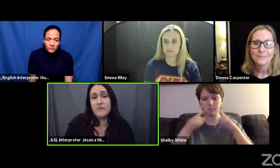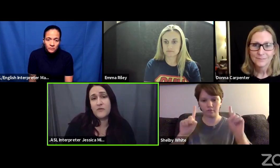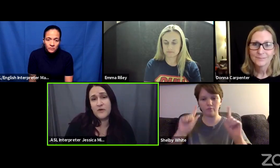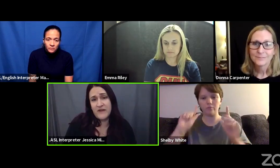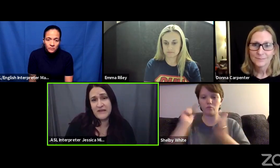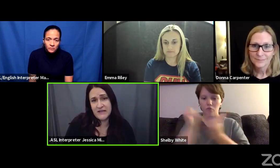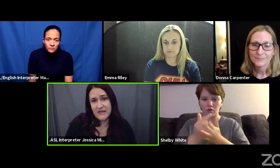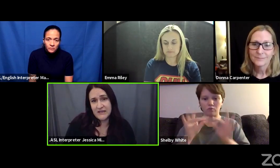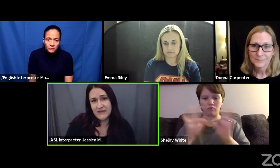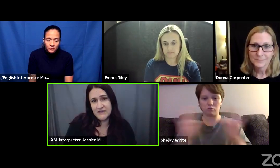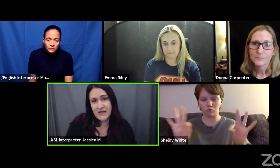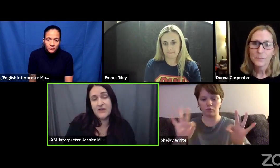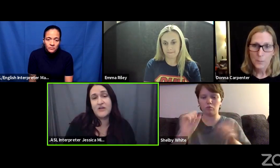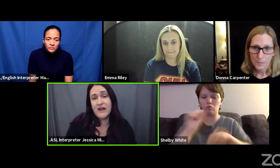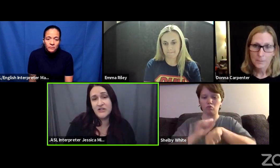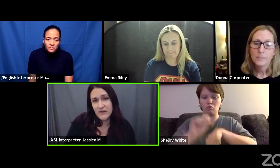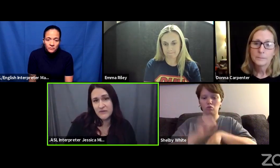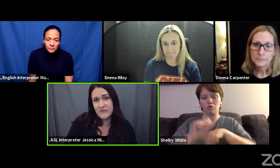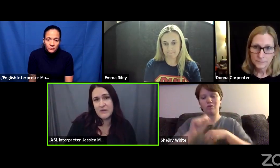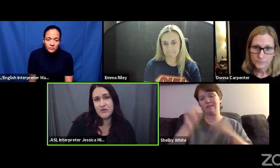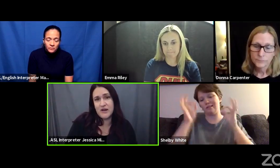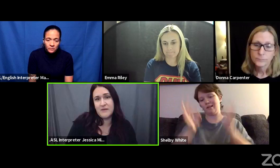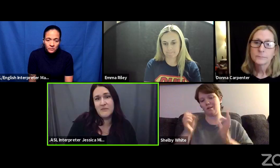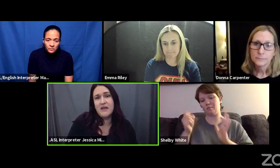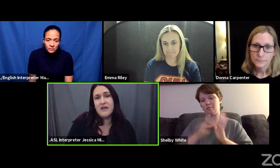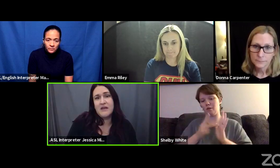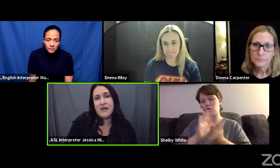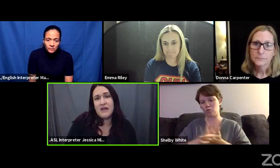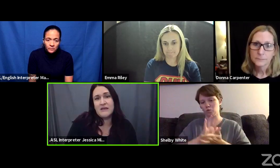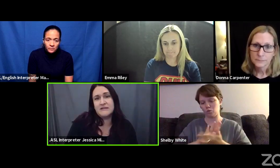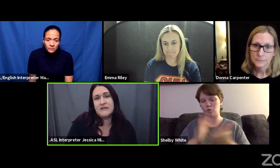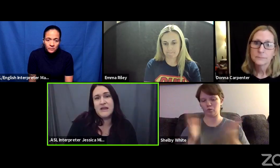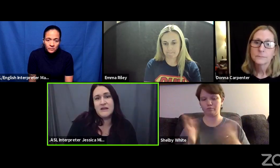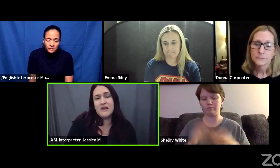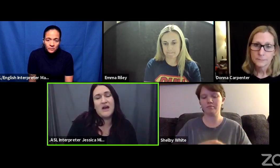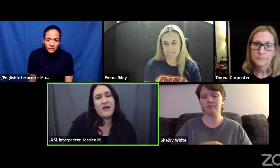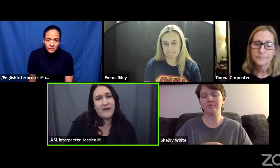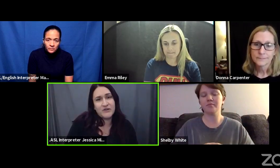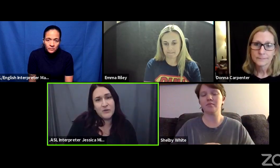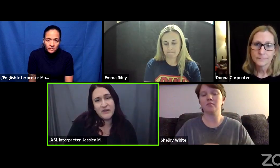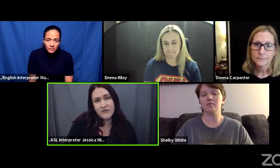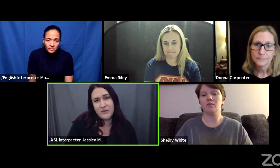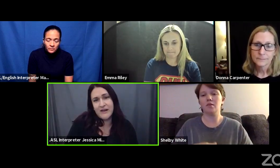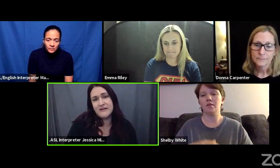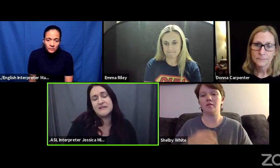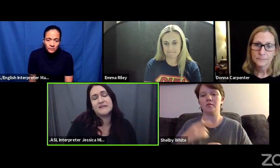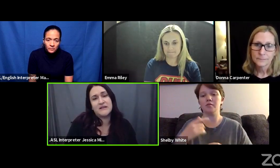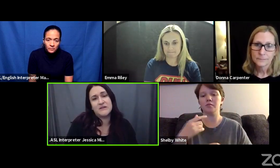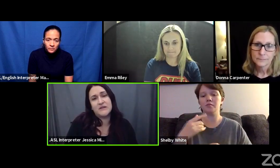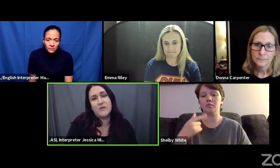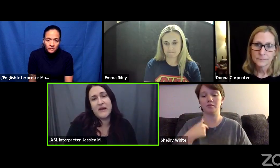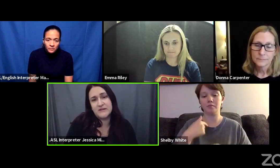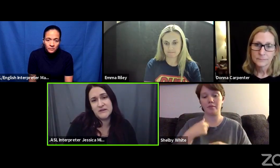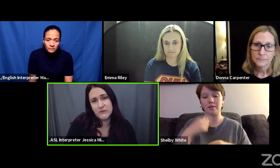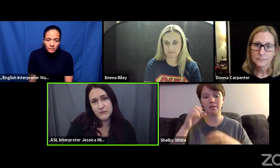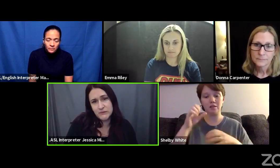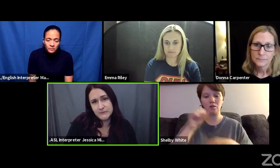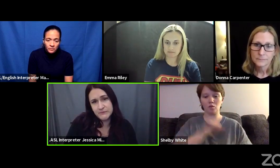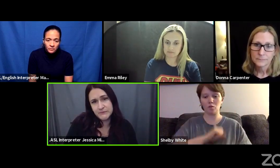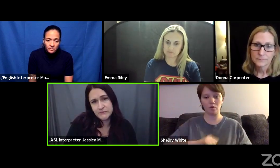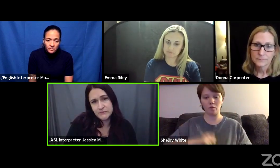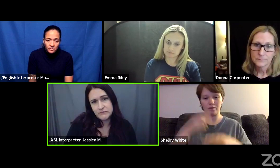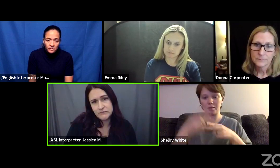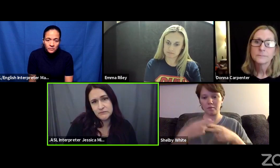was for vet tech. I graduated from that program, and then after working for a while, I decided to go back to